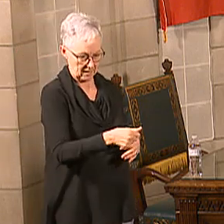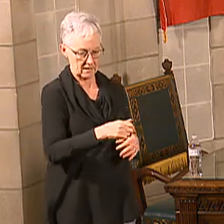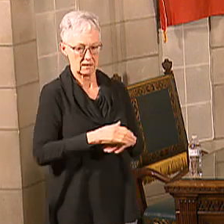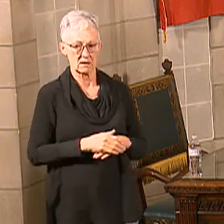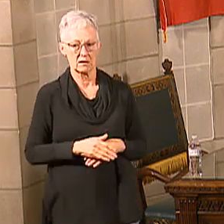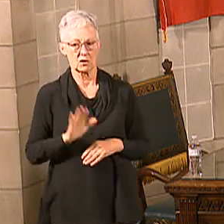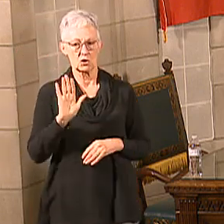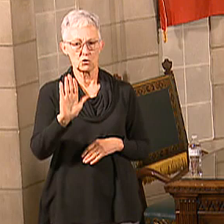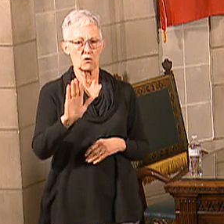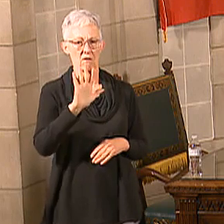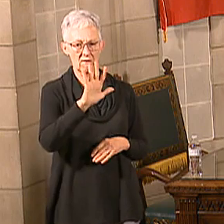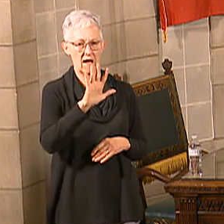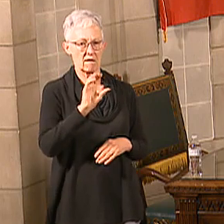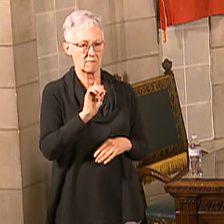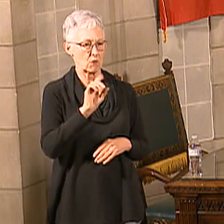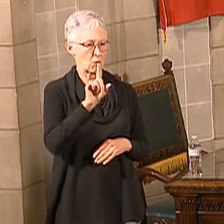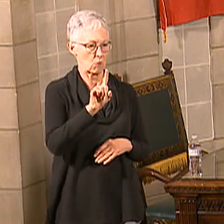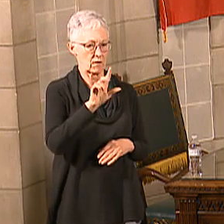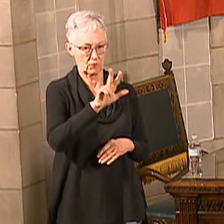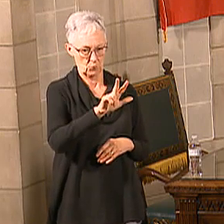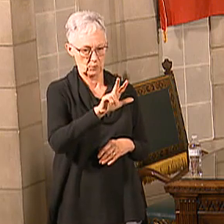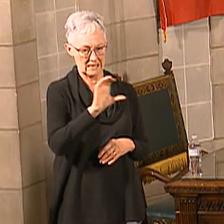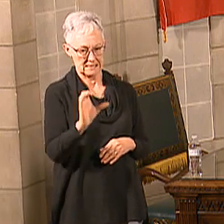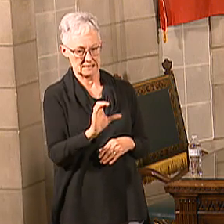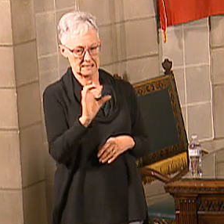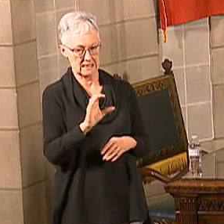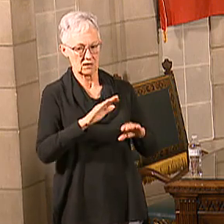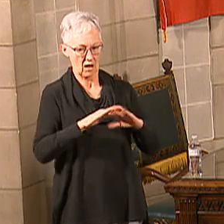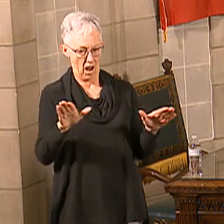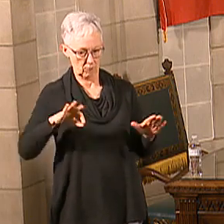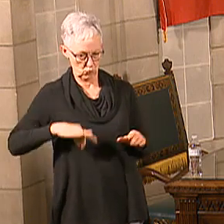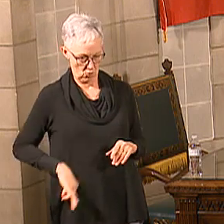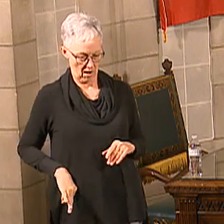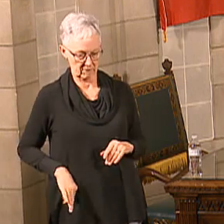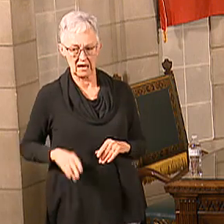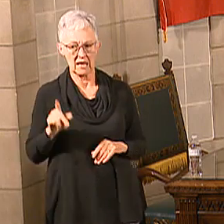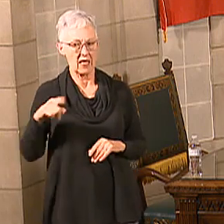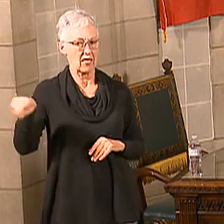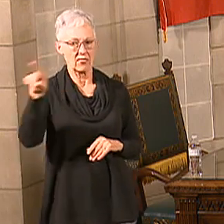501c3 nonprofits, and they don't pay a